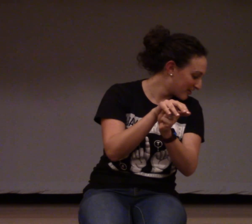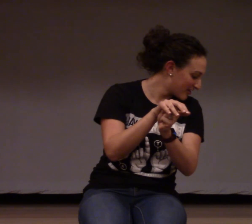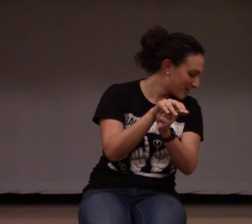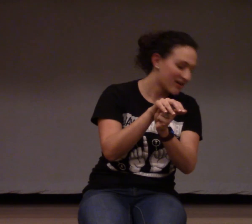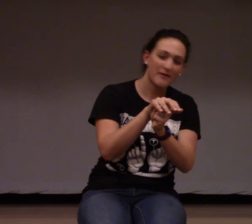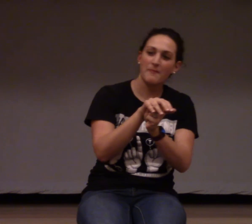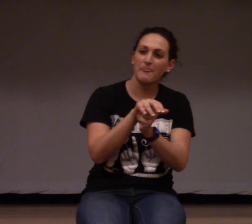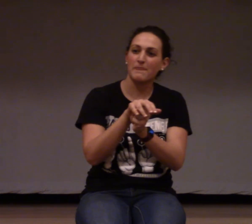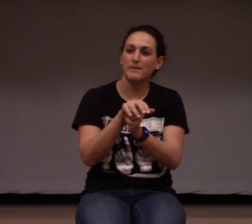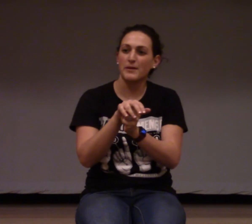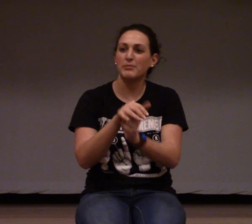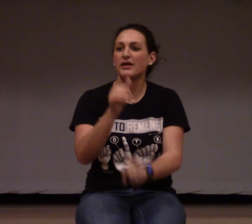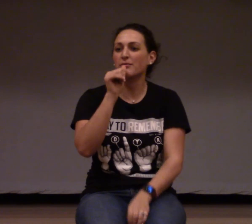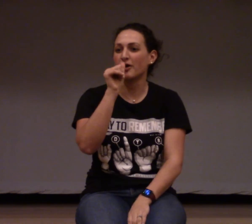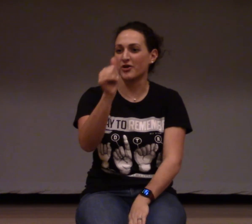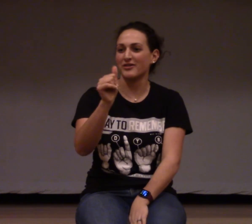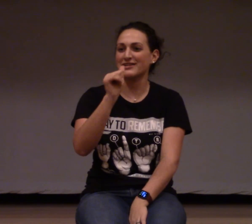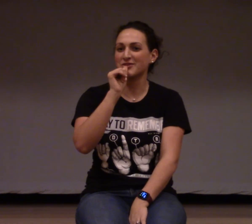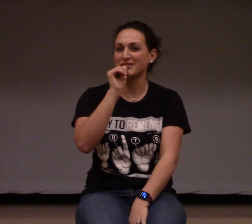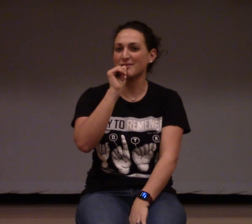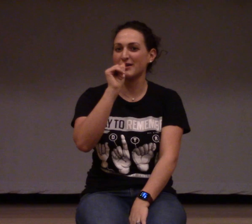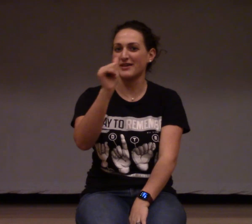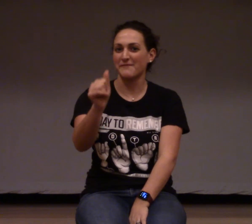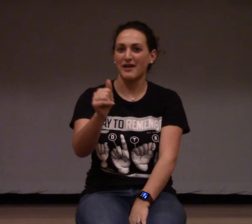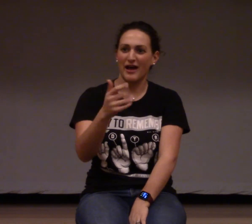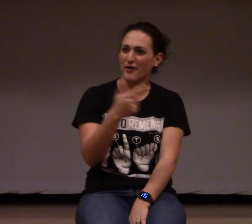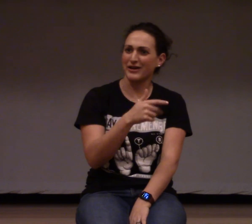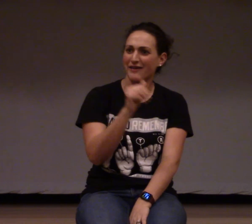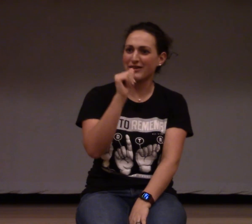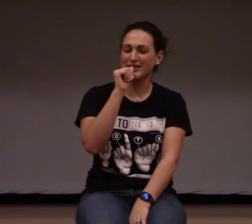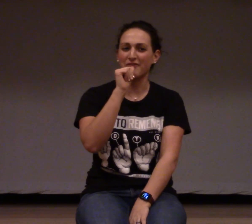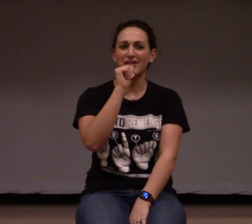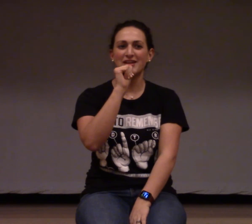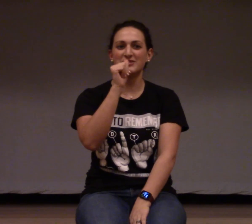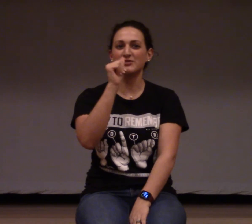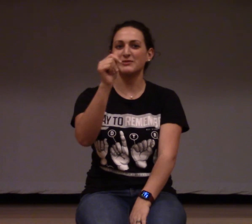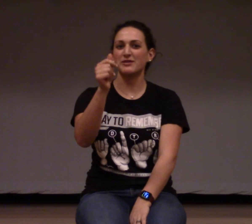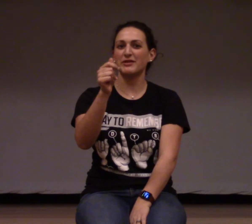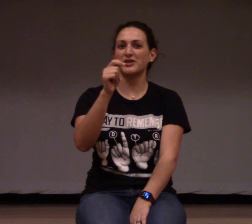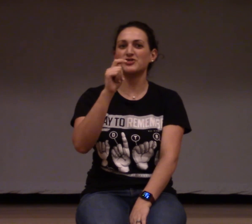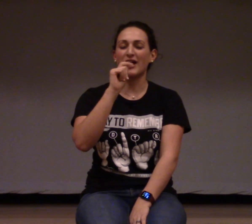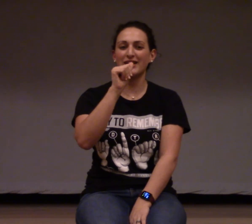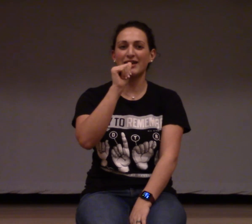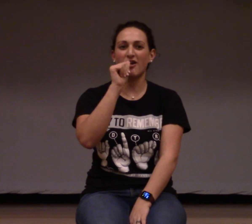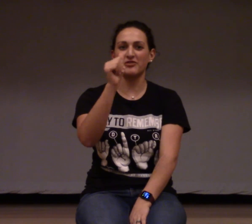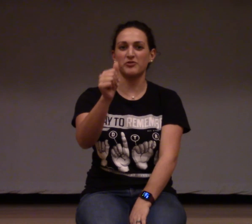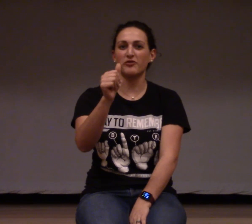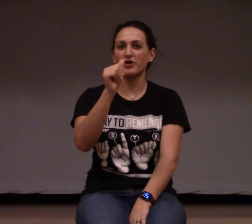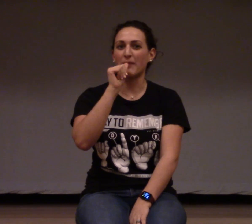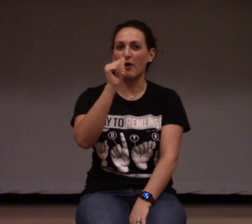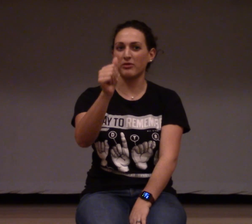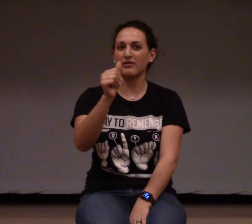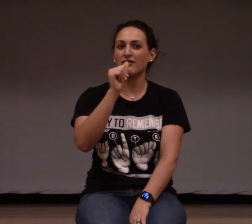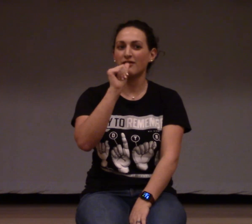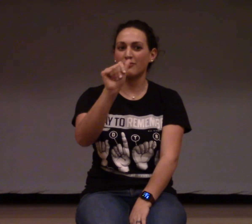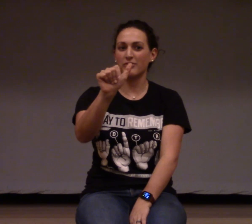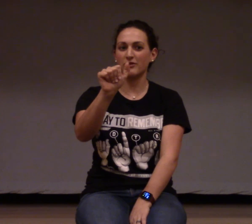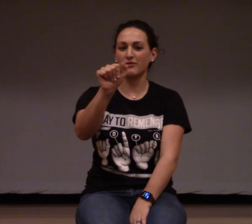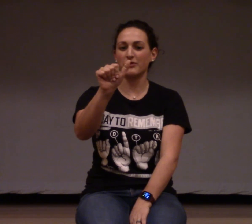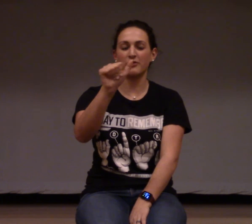about peanut butter? Peanut butter. So it's going to be, oh, I didn't have that down. So it's almost going to be like you're trying to get it off the roof of your mouth with your